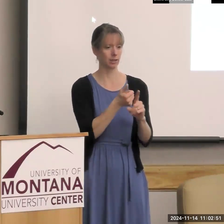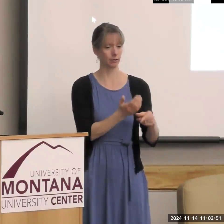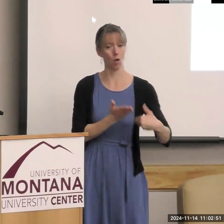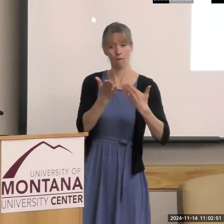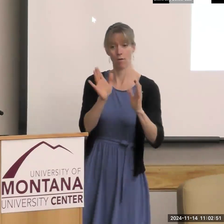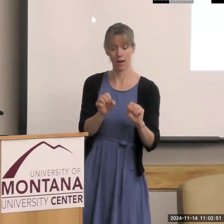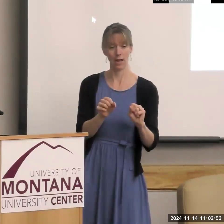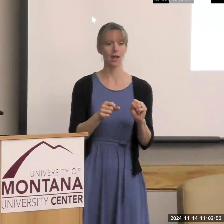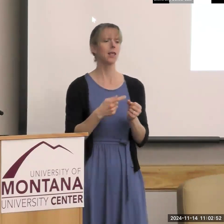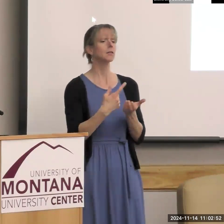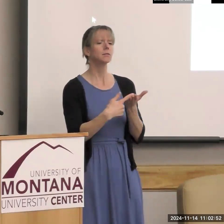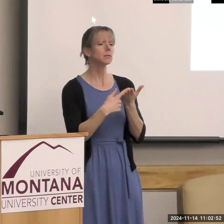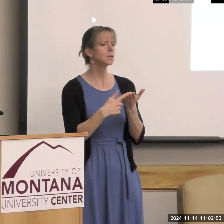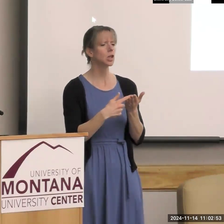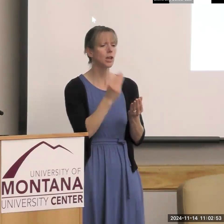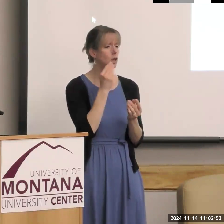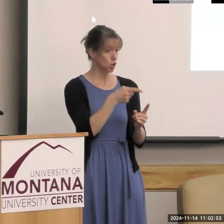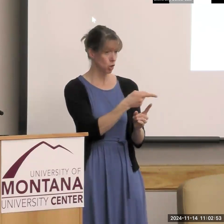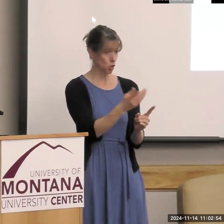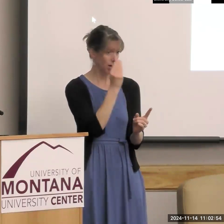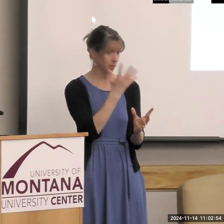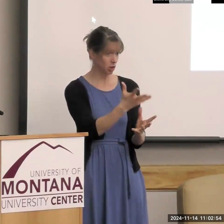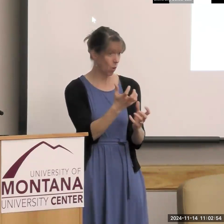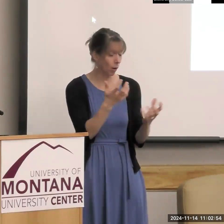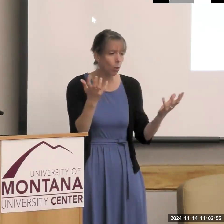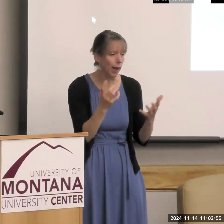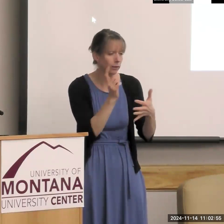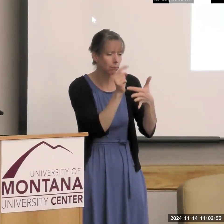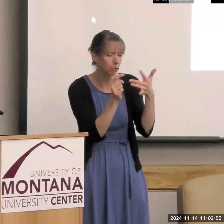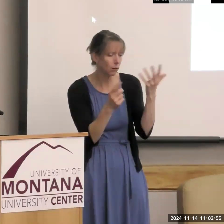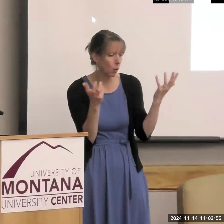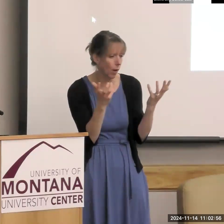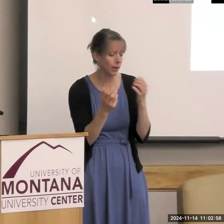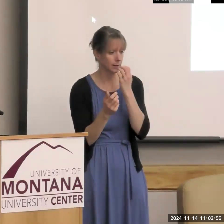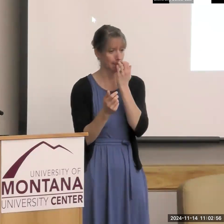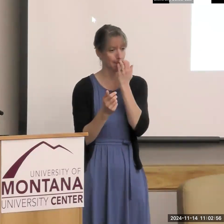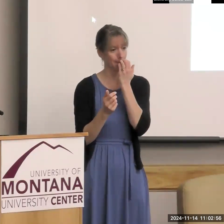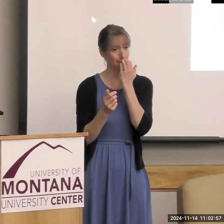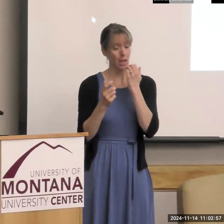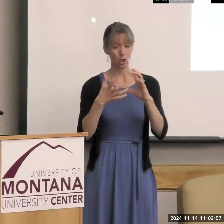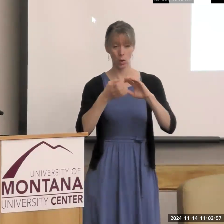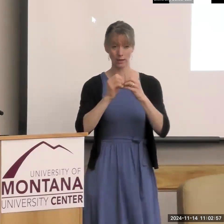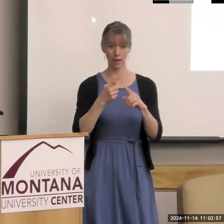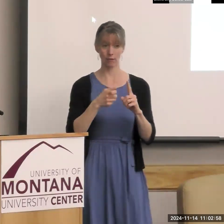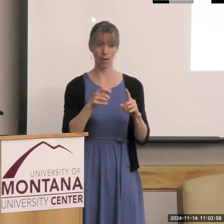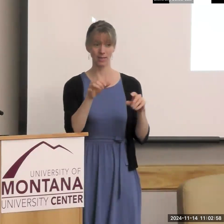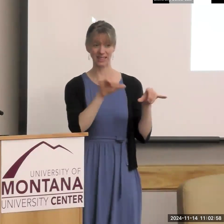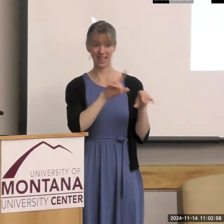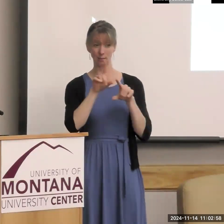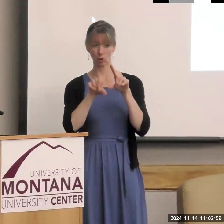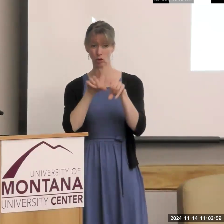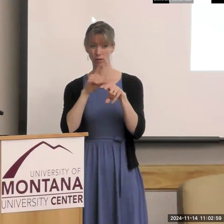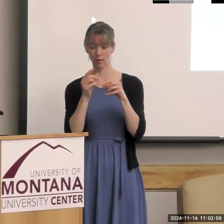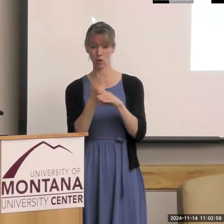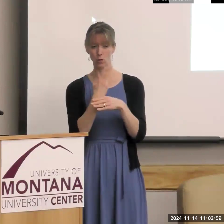talked about what sort of information do they want, right? And do we want data that is drawn from the same survey that we use in general, from